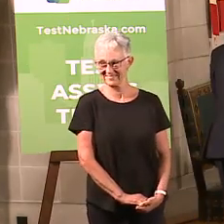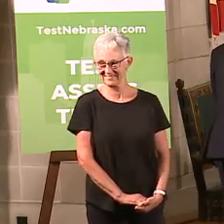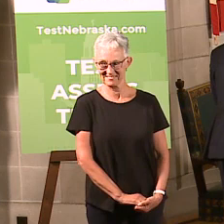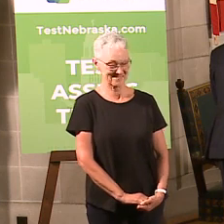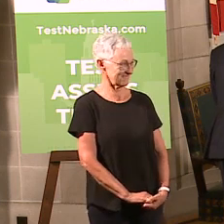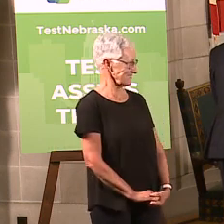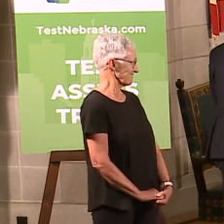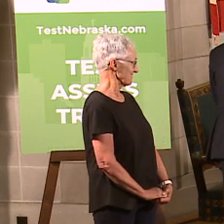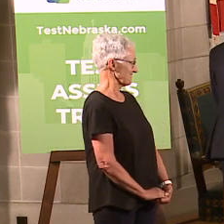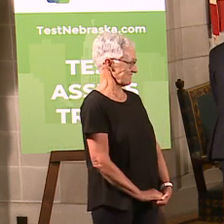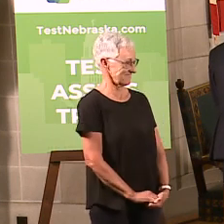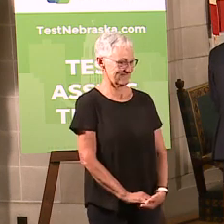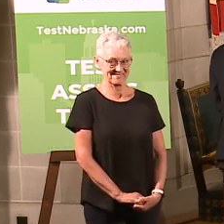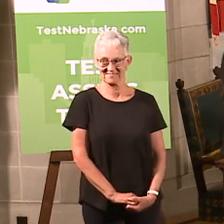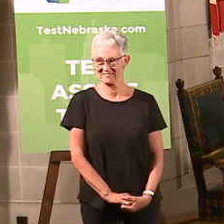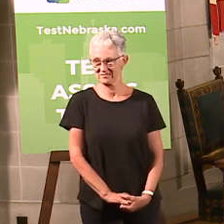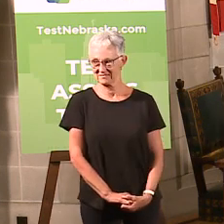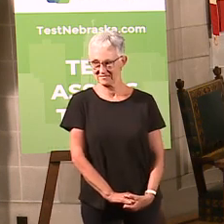right.